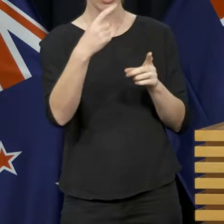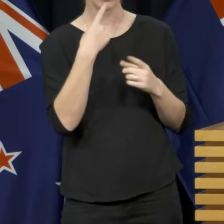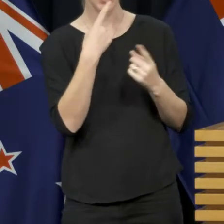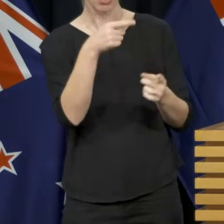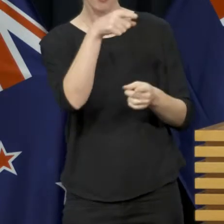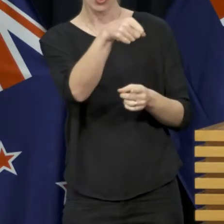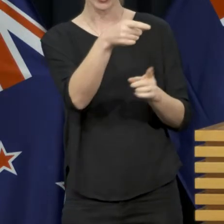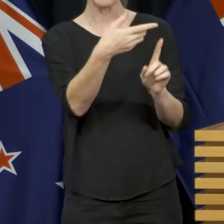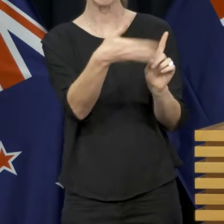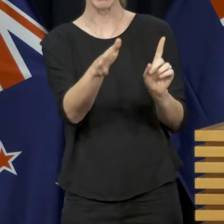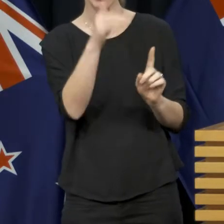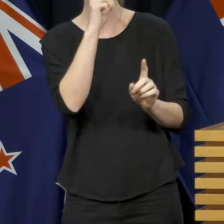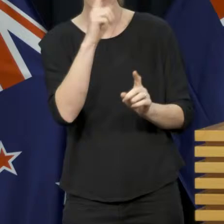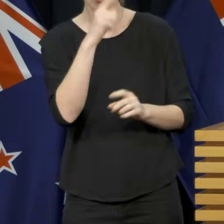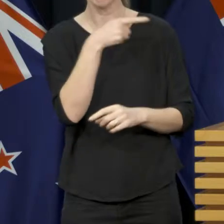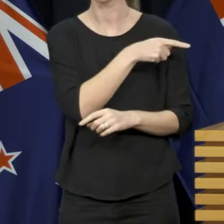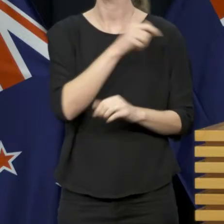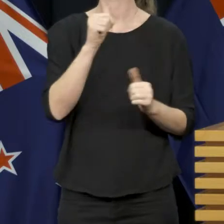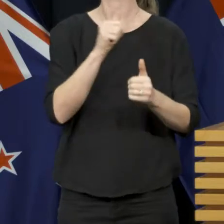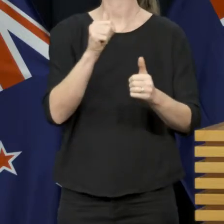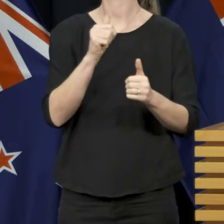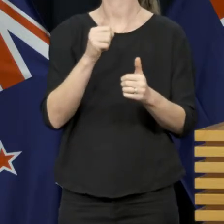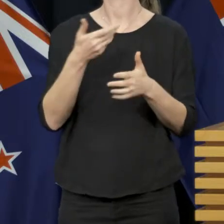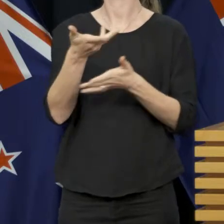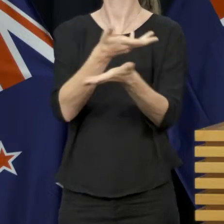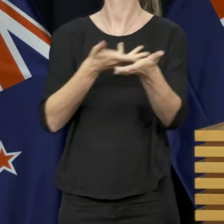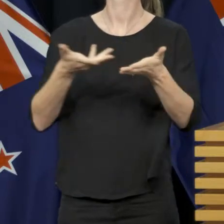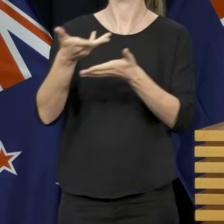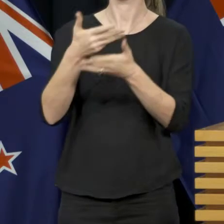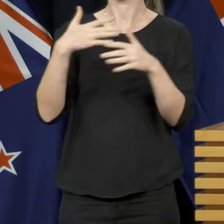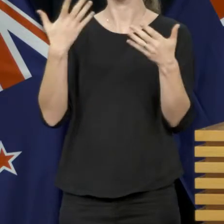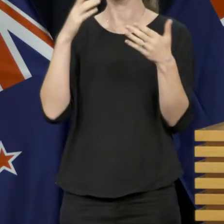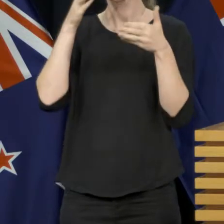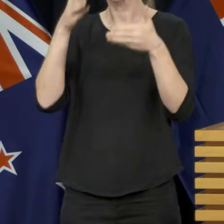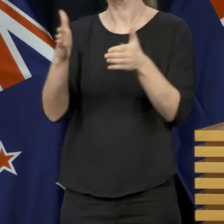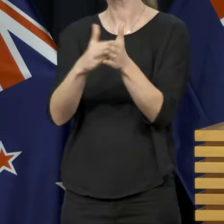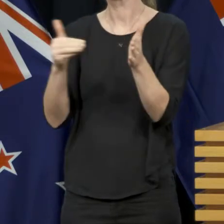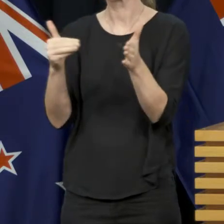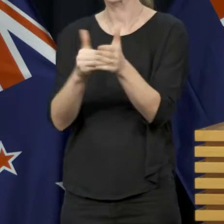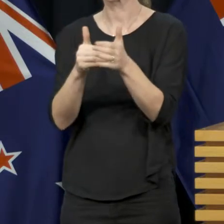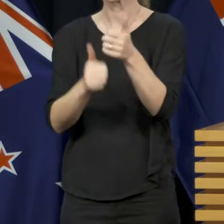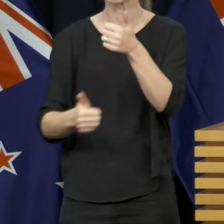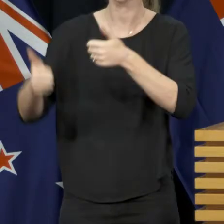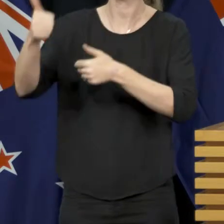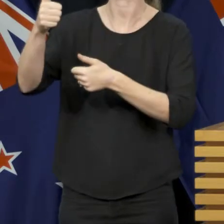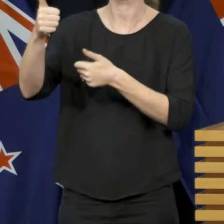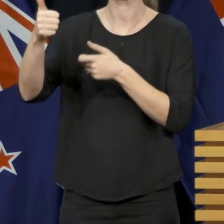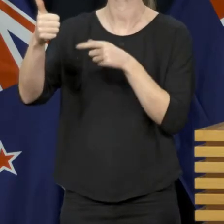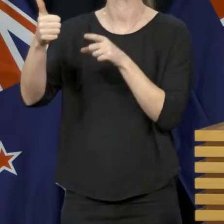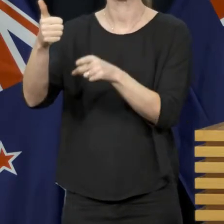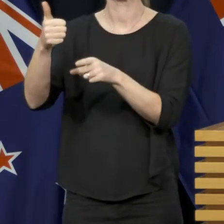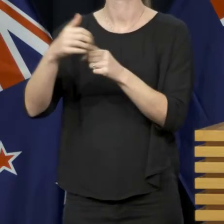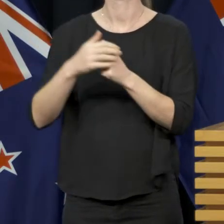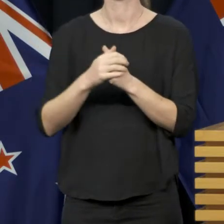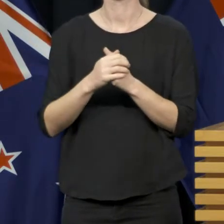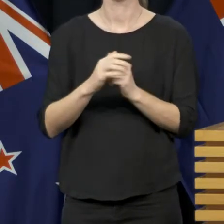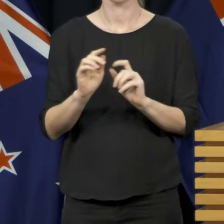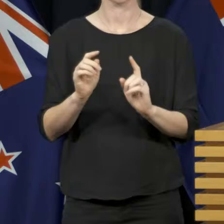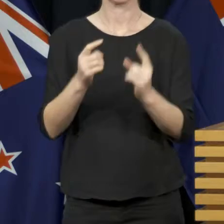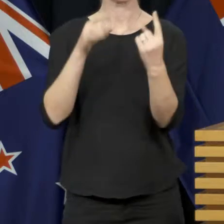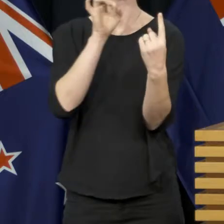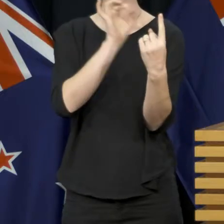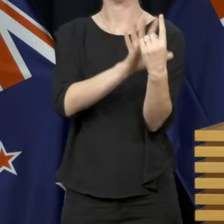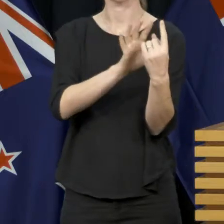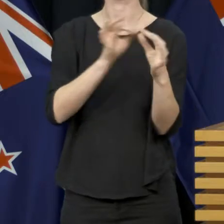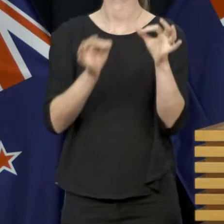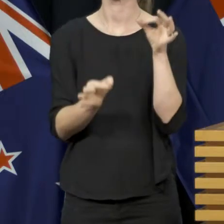distraction? we had a general conversation around what was needed to put the country first and our COVID response first. And ultimately, the Minister has taken